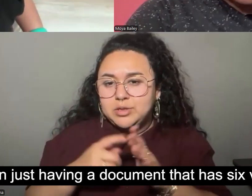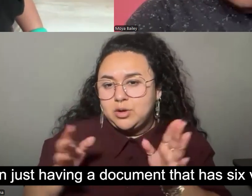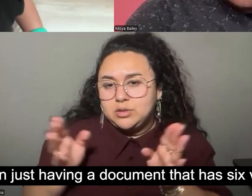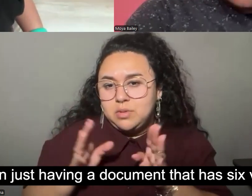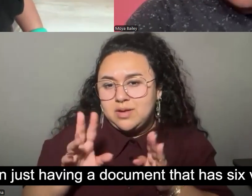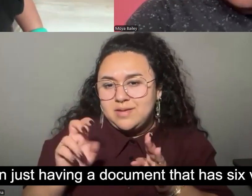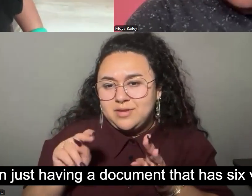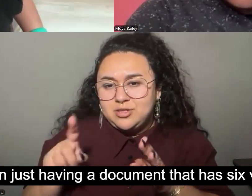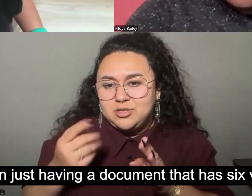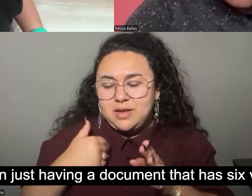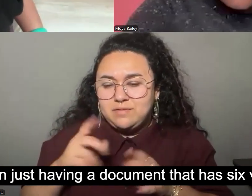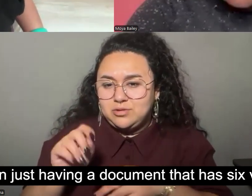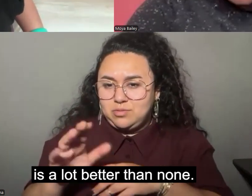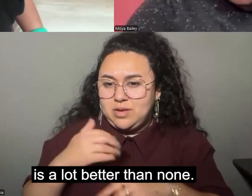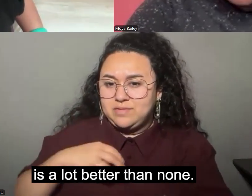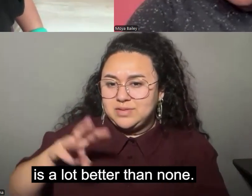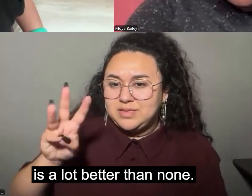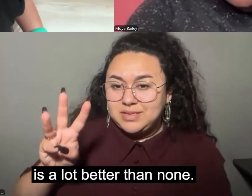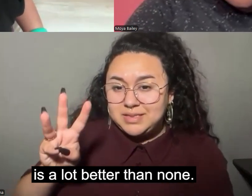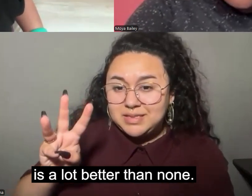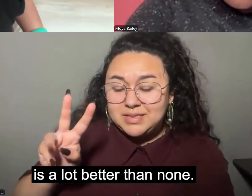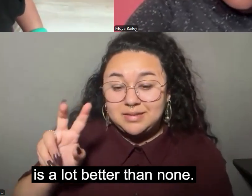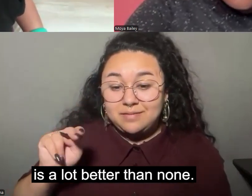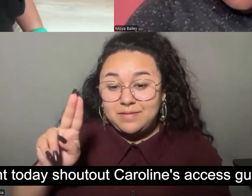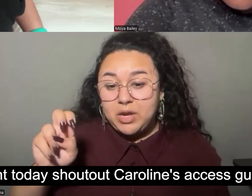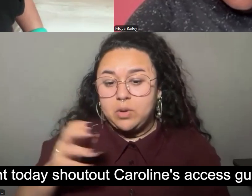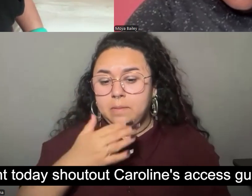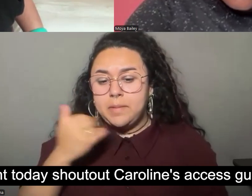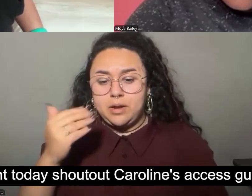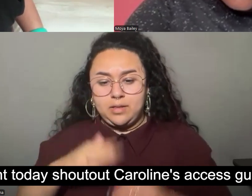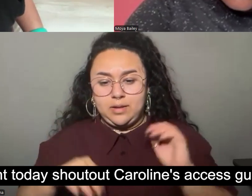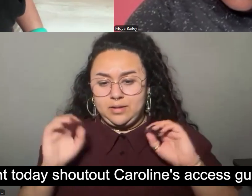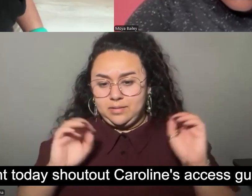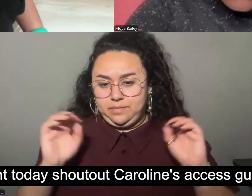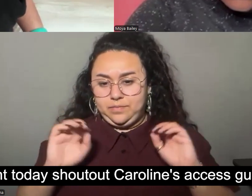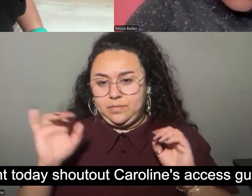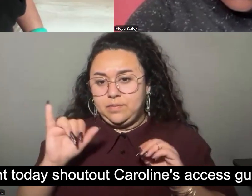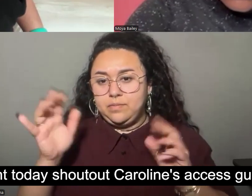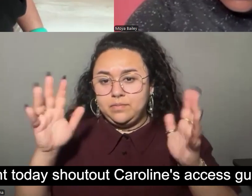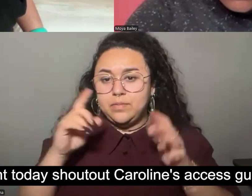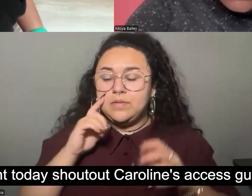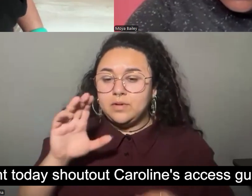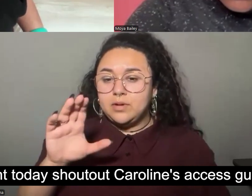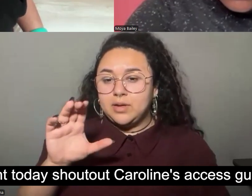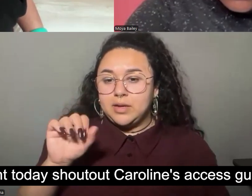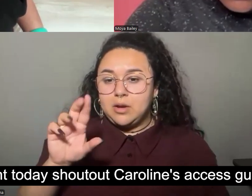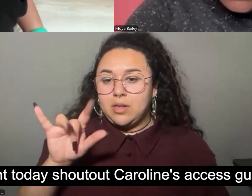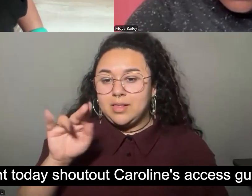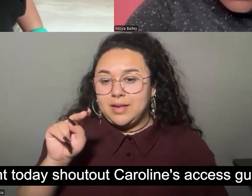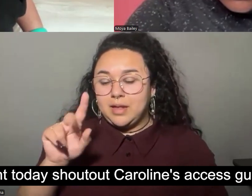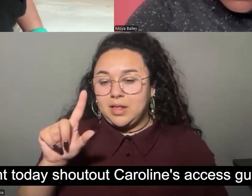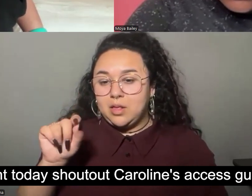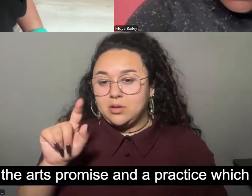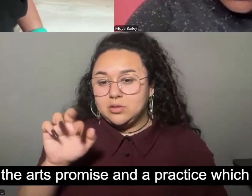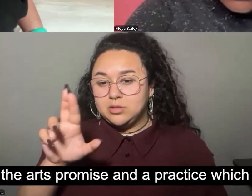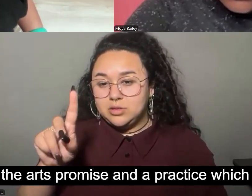having a document that has 6 venues is a lot better than none. I also wanted to shout out Carolyn Lazard's Access Guide, Access in